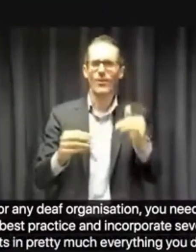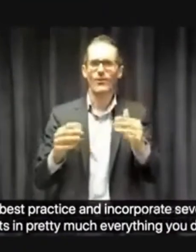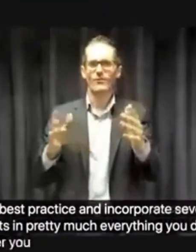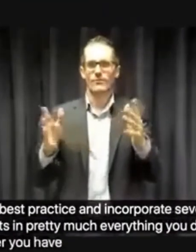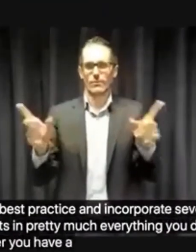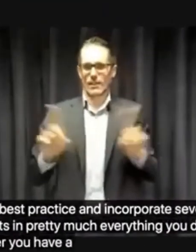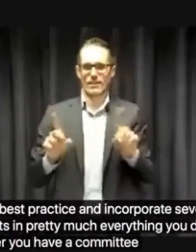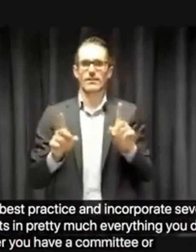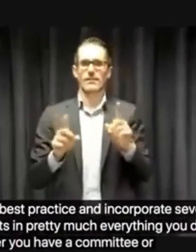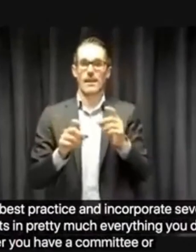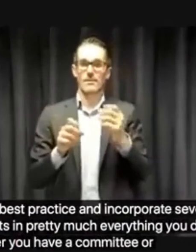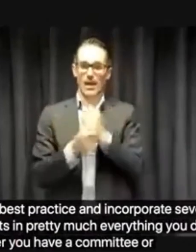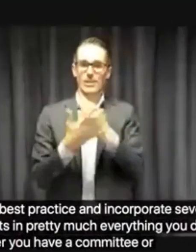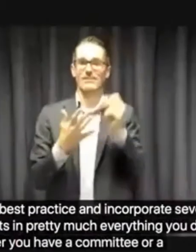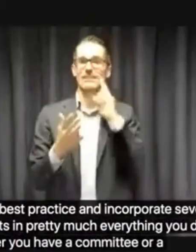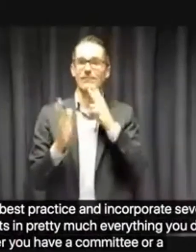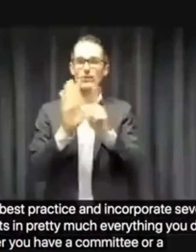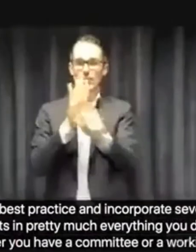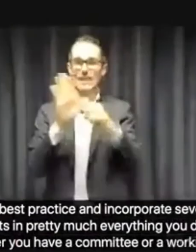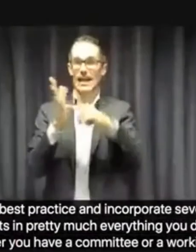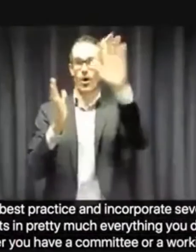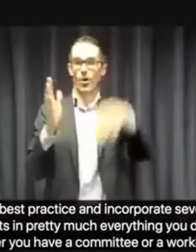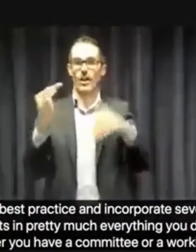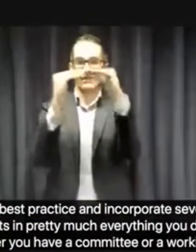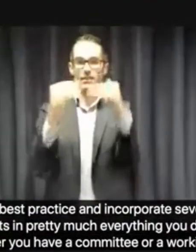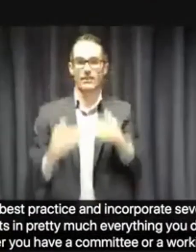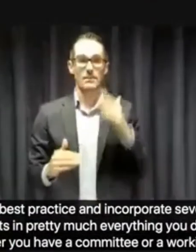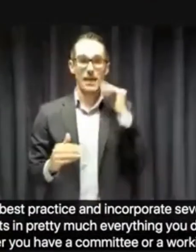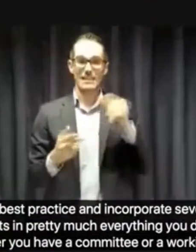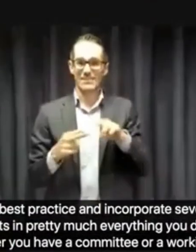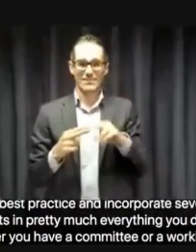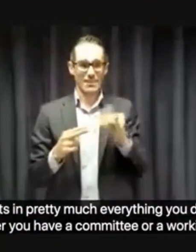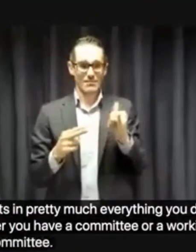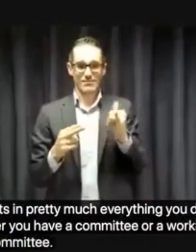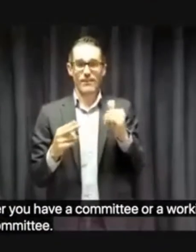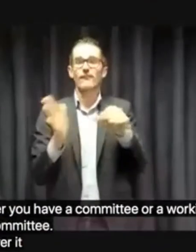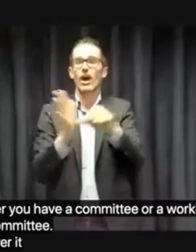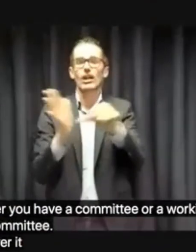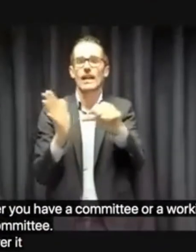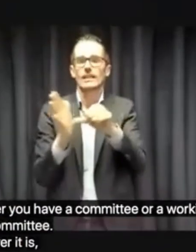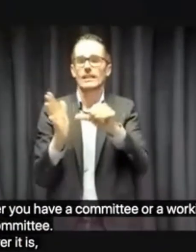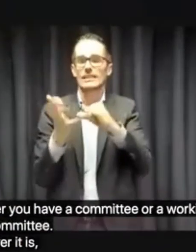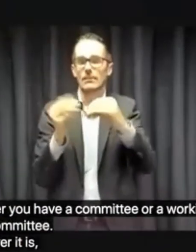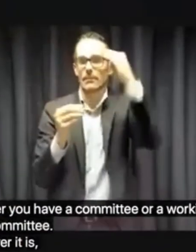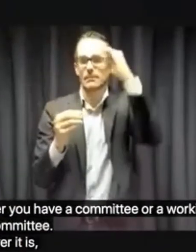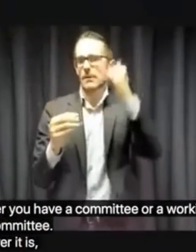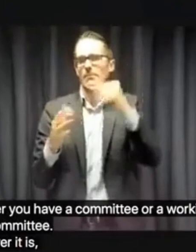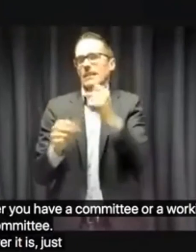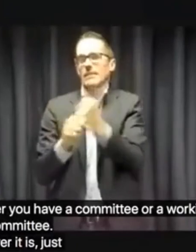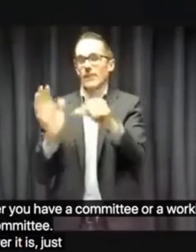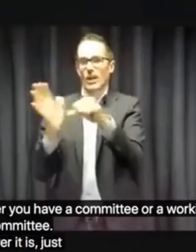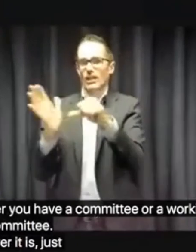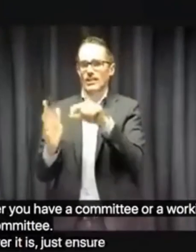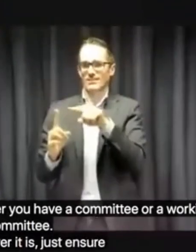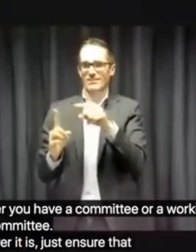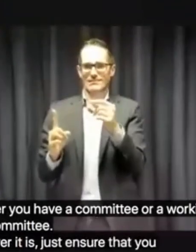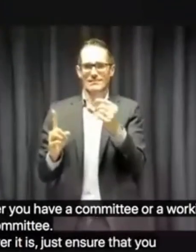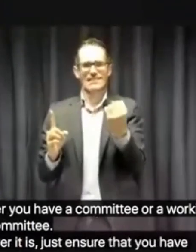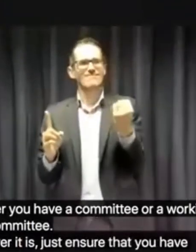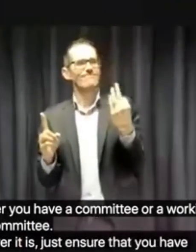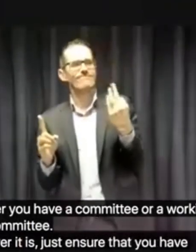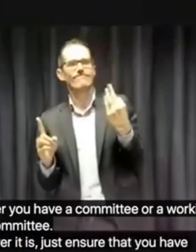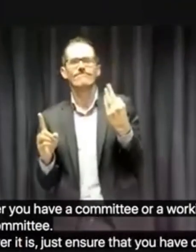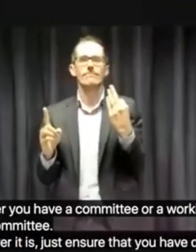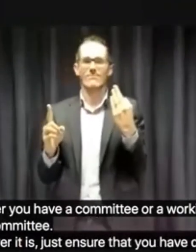a subcommittee, whatever it is, just ensure that you have deaf representation on all levels. Maybe a finance subcommittee,